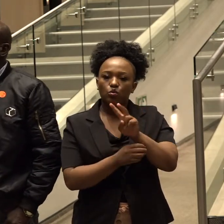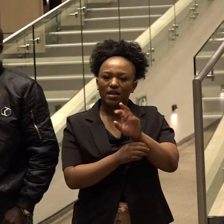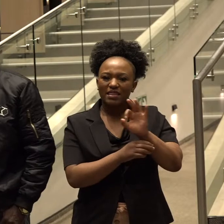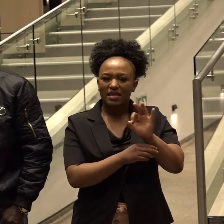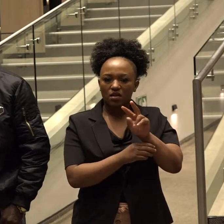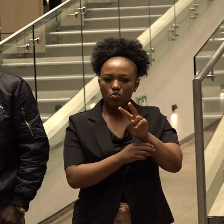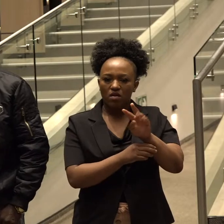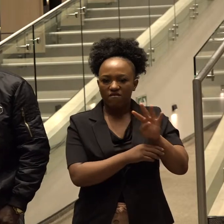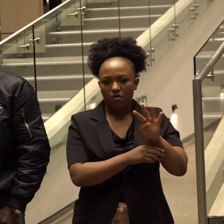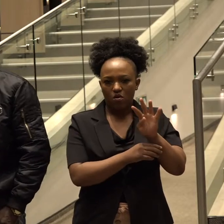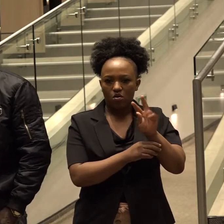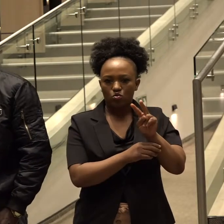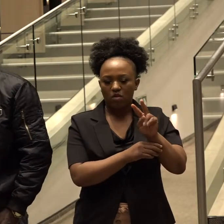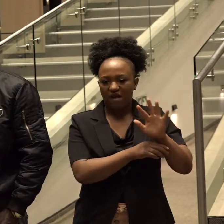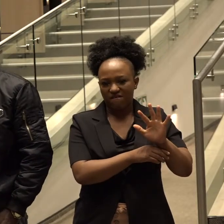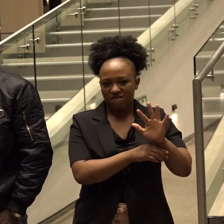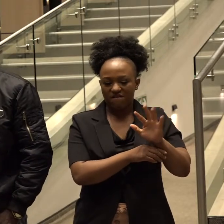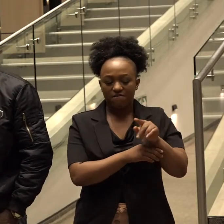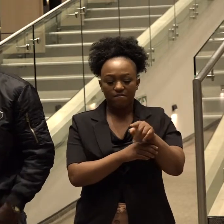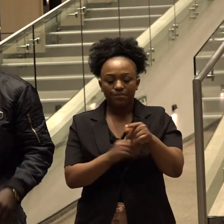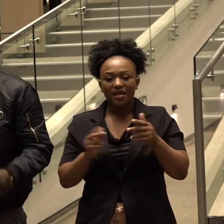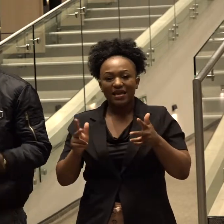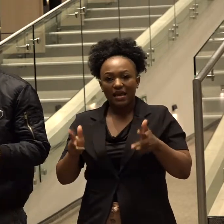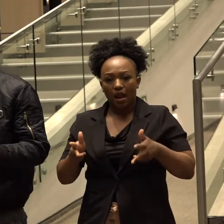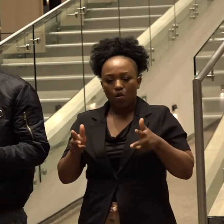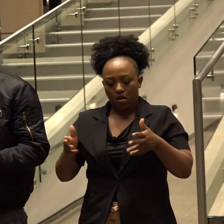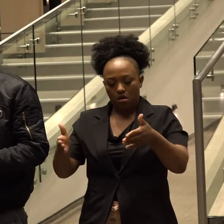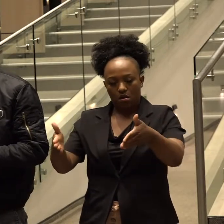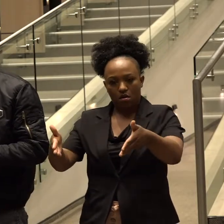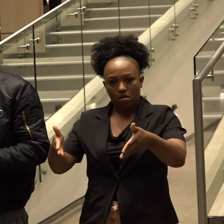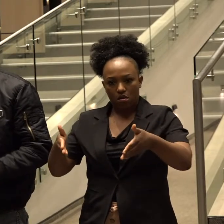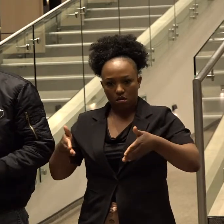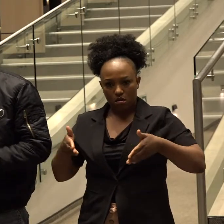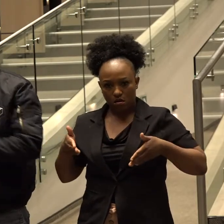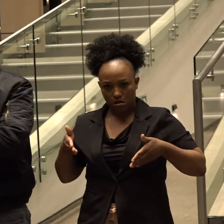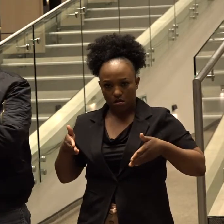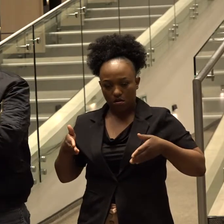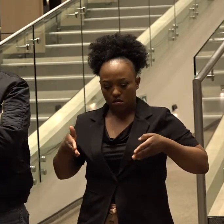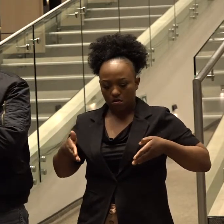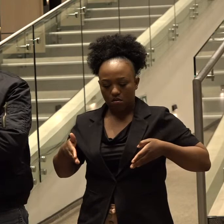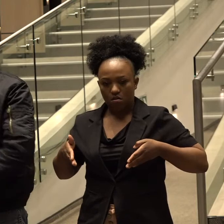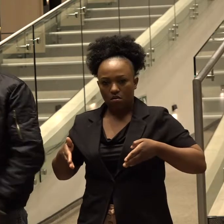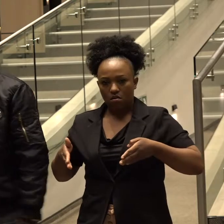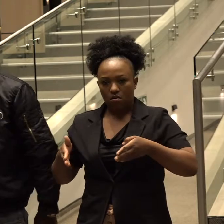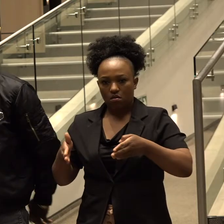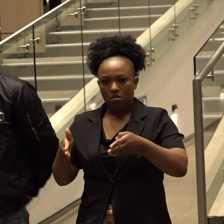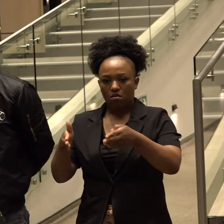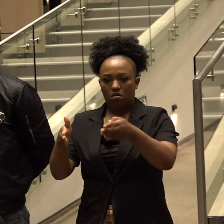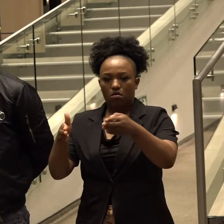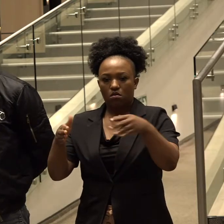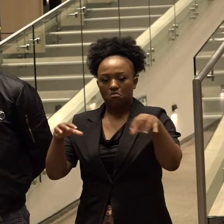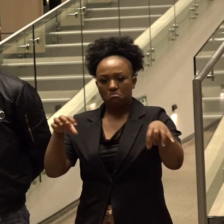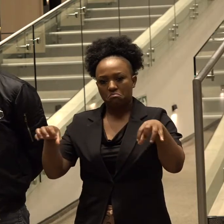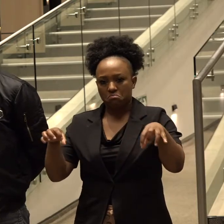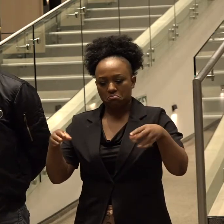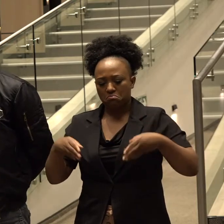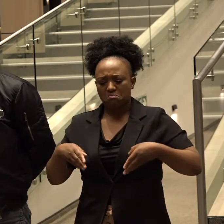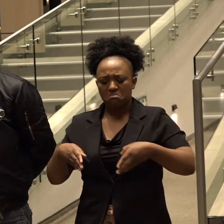the railway line is crossing between our two side of the village